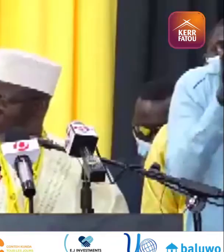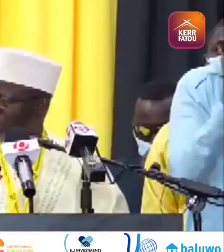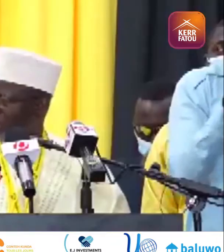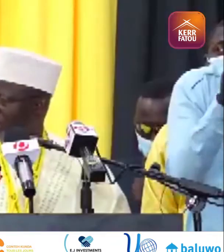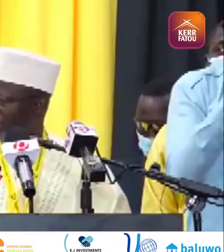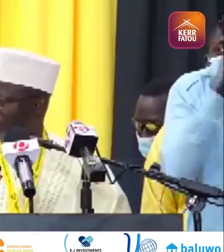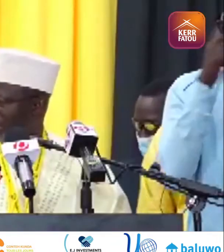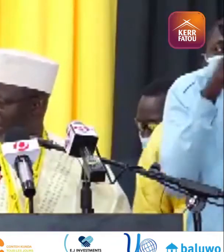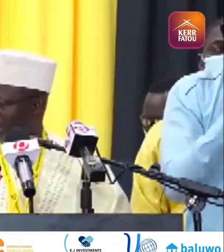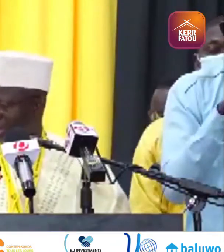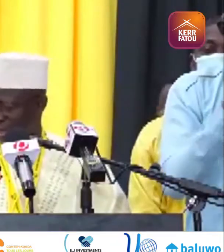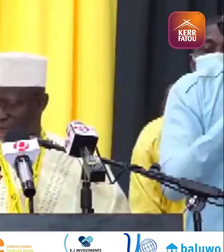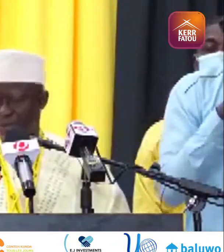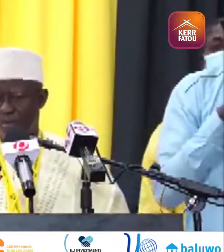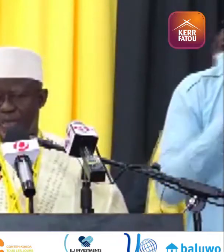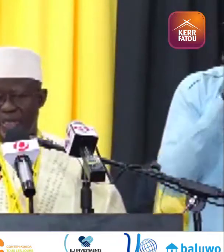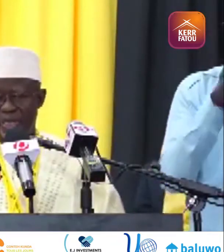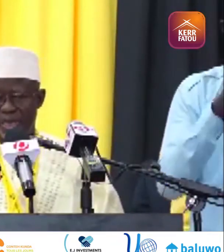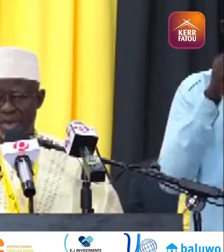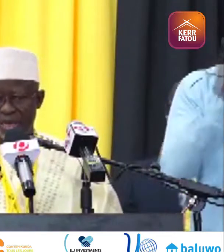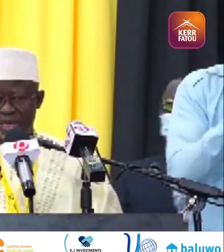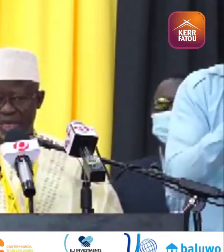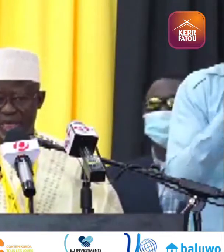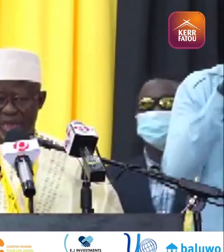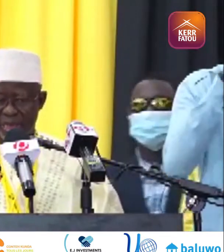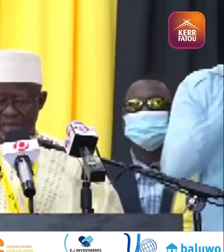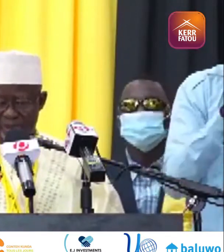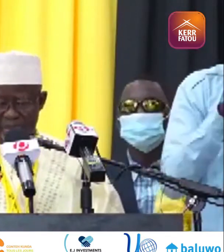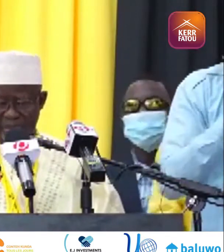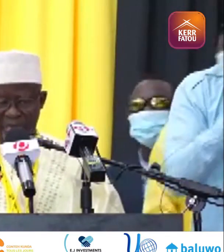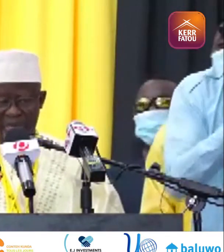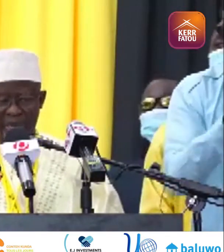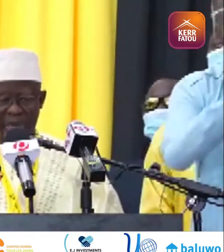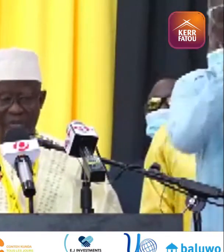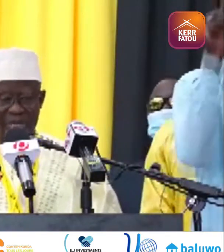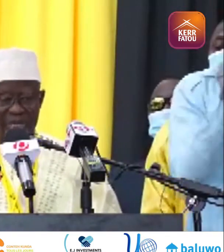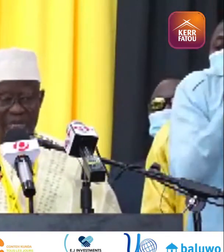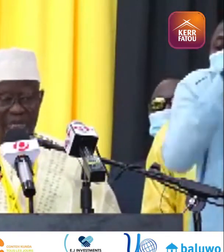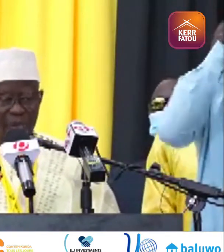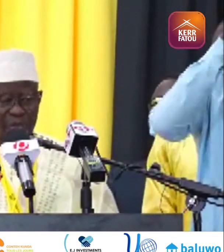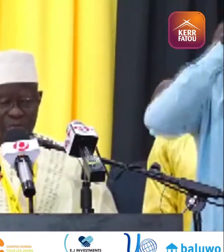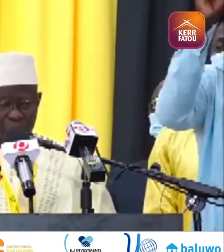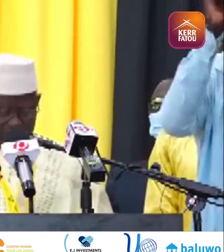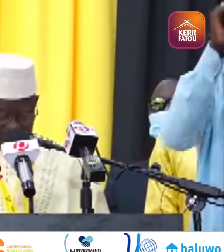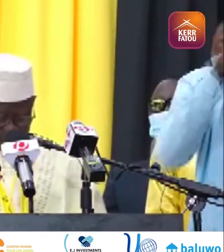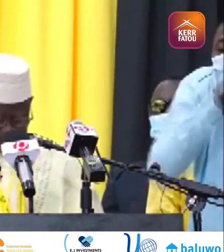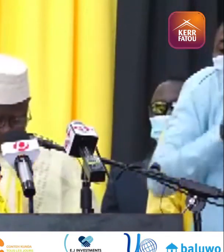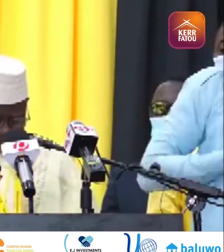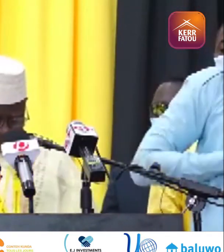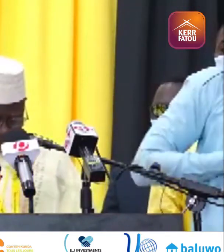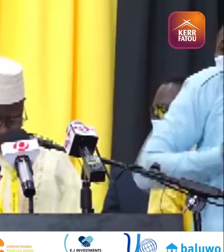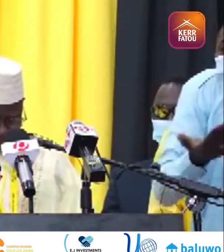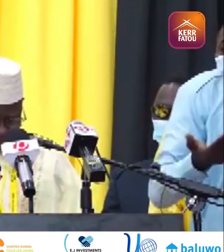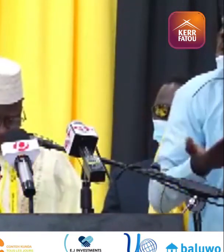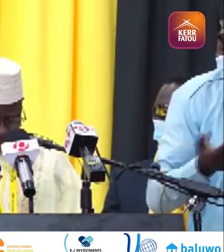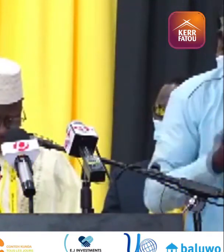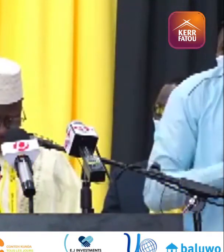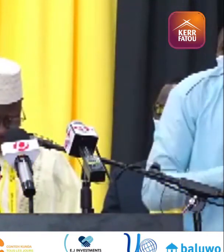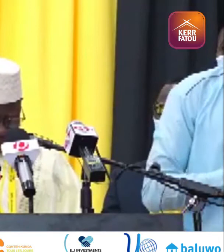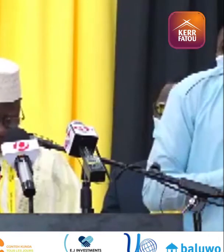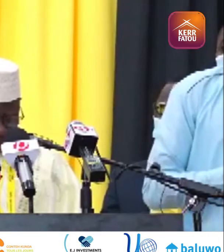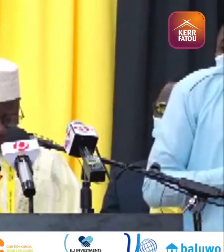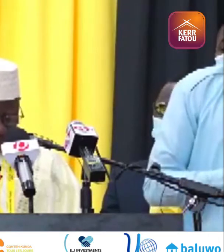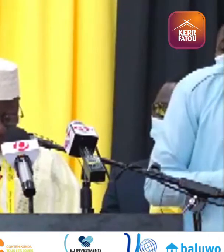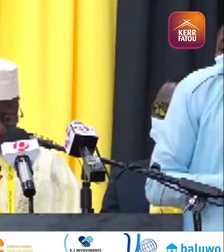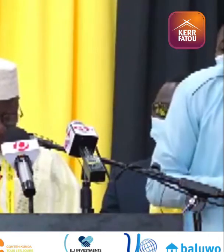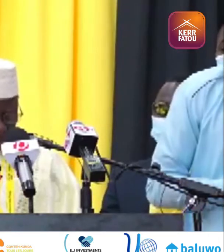on this occasion, I was accompanied by the deputy party leader and the president of the Women's Wing.